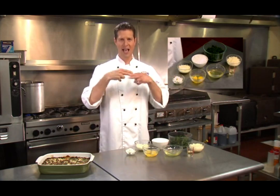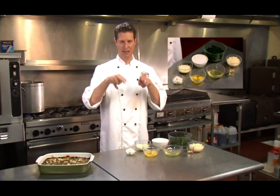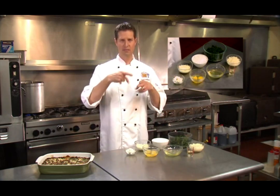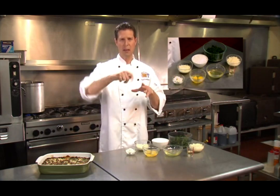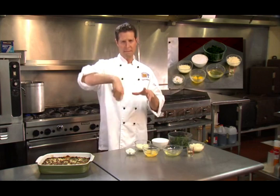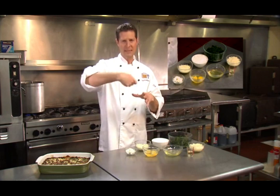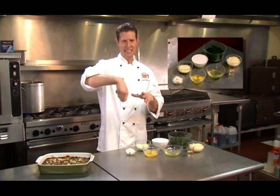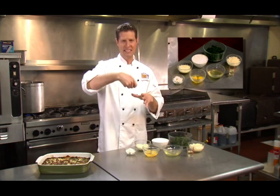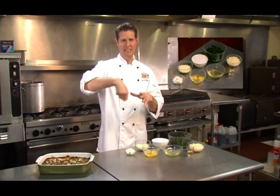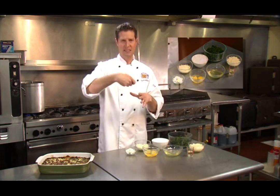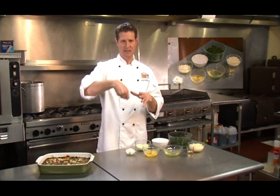Mix.